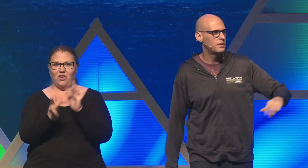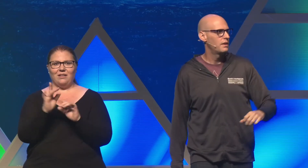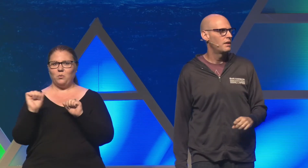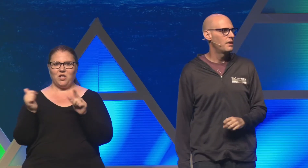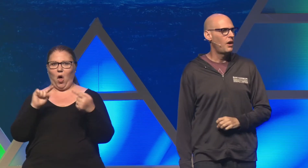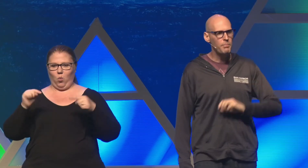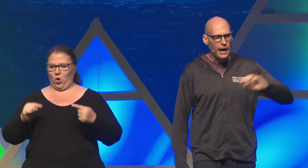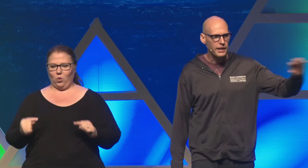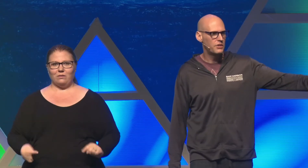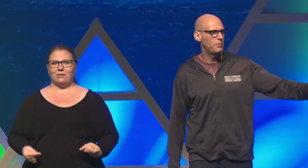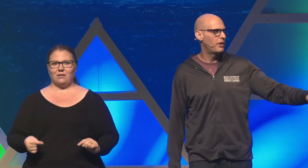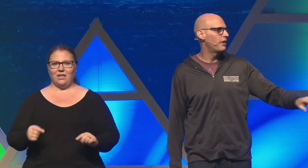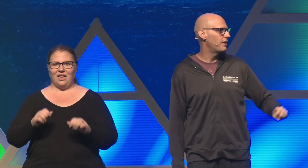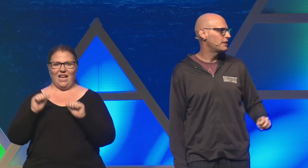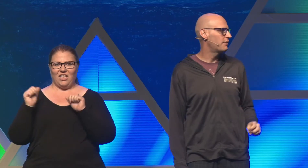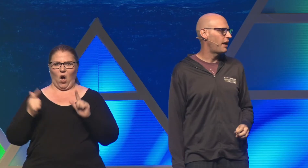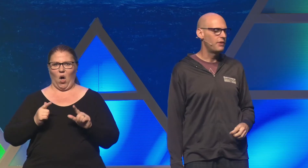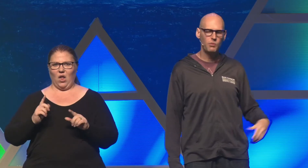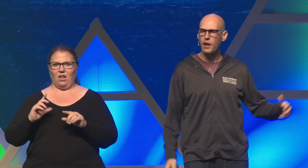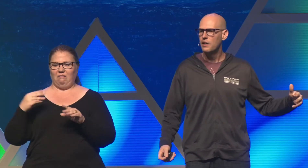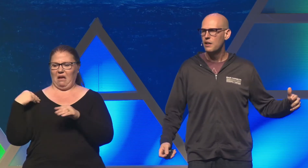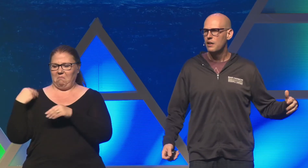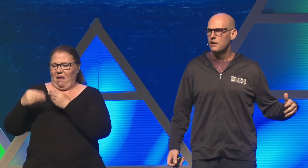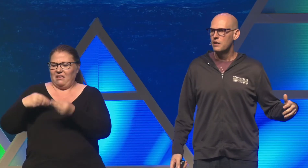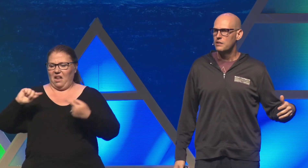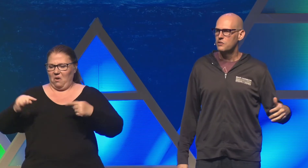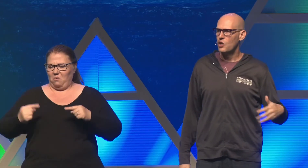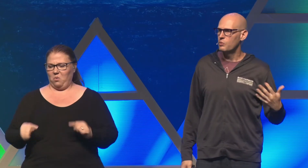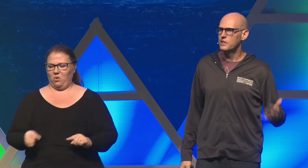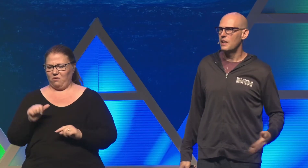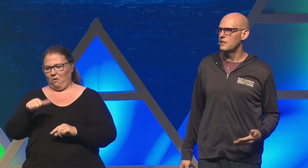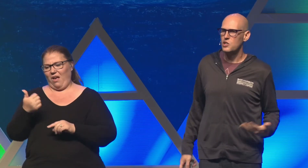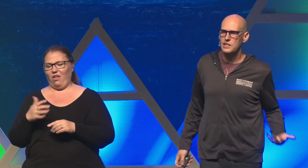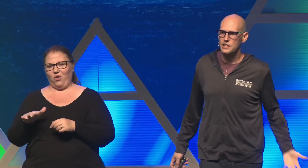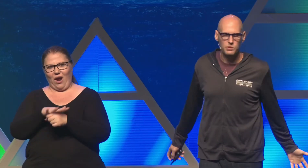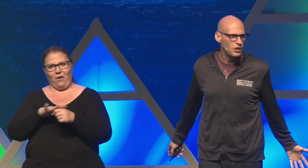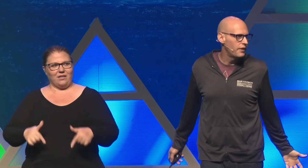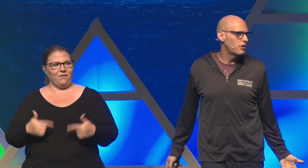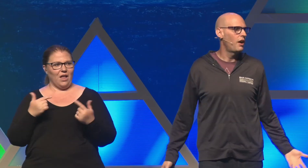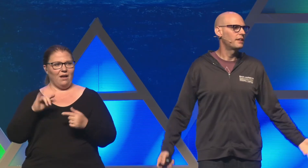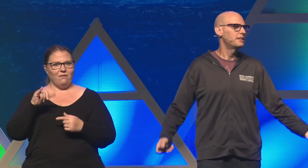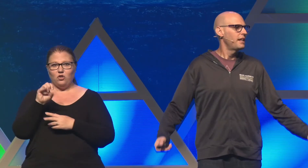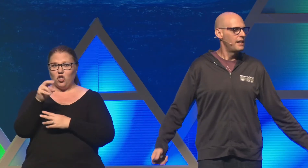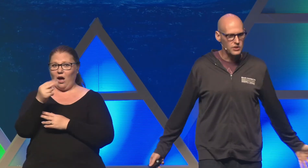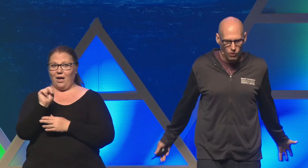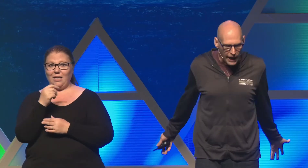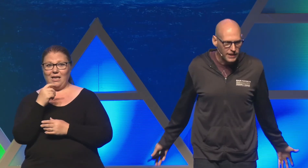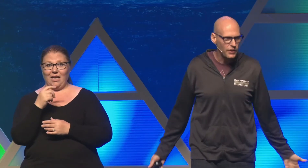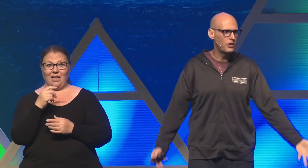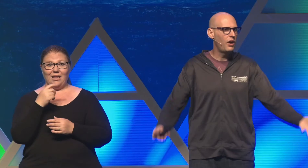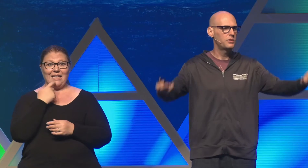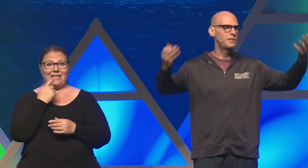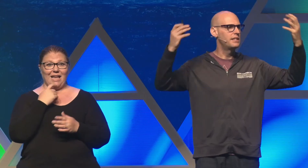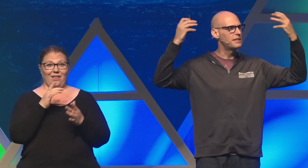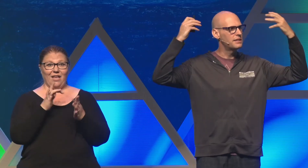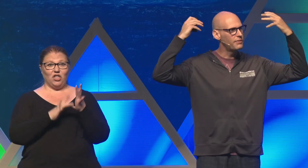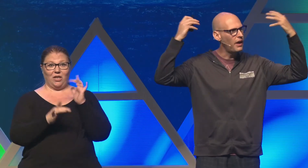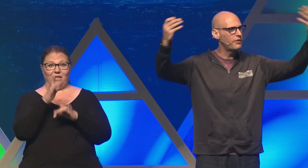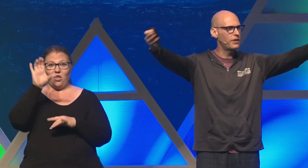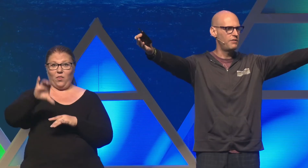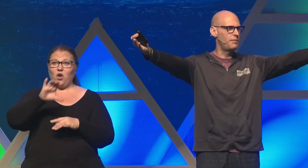wounds, all baggage from other areas of life. That's why John would say that Jesus was on the cross, and his whole act on the cross was